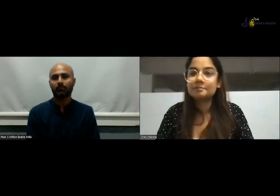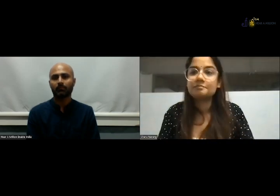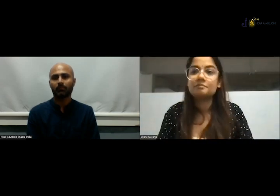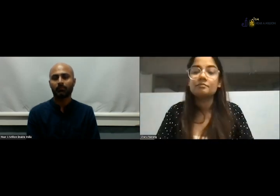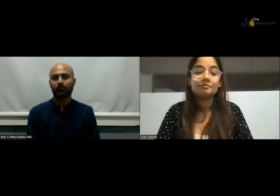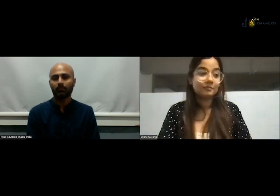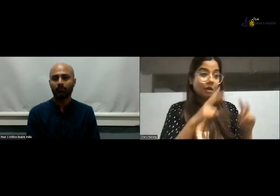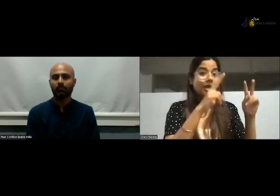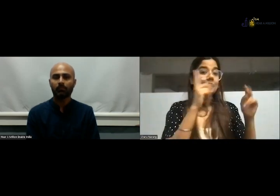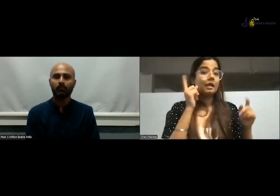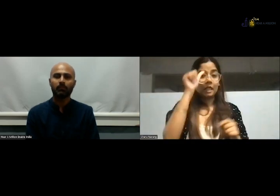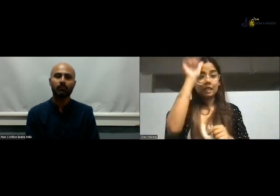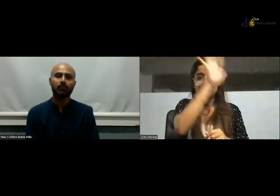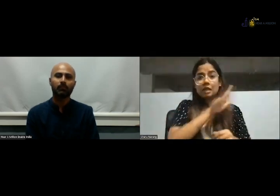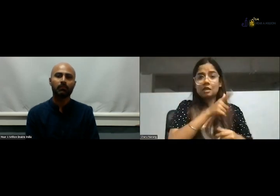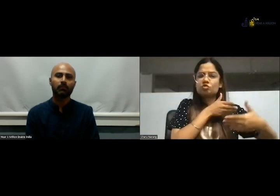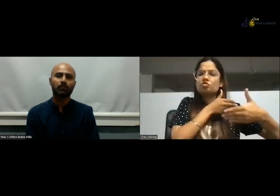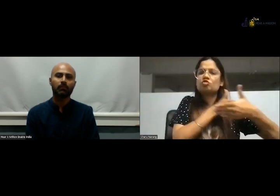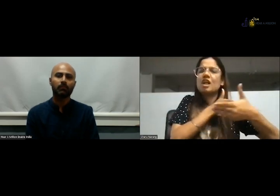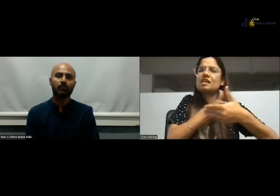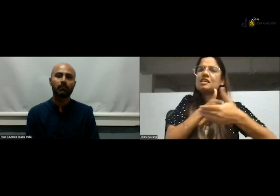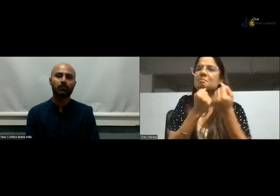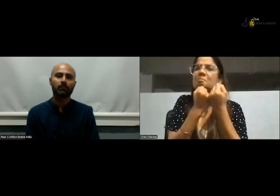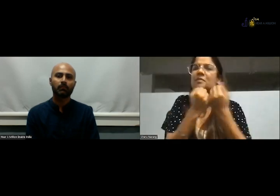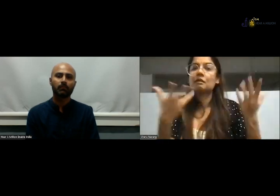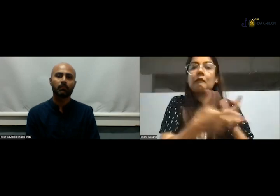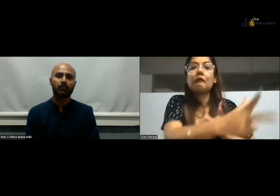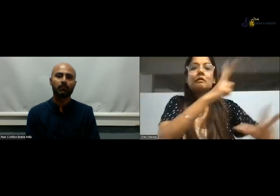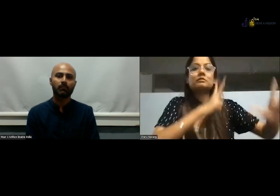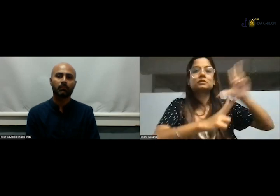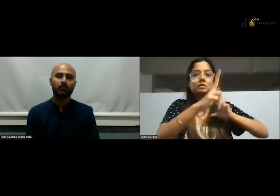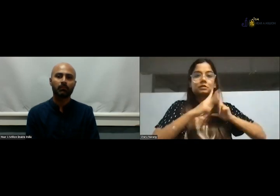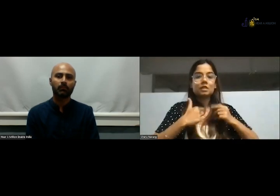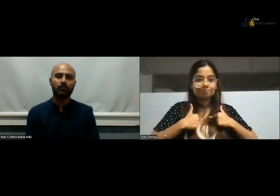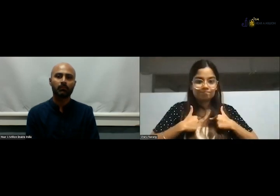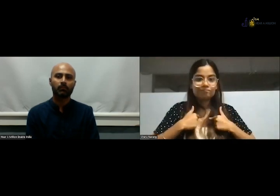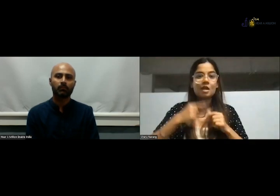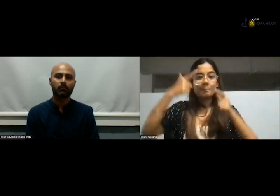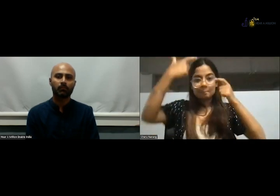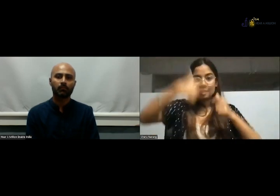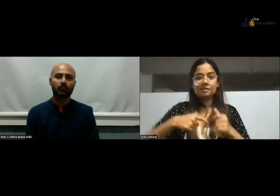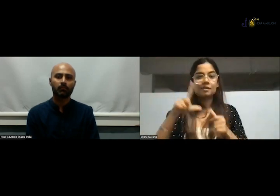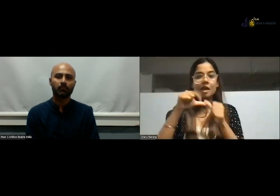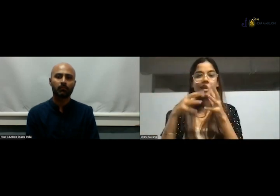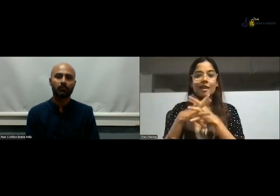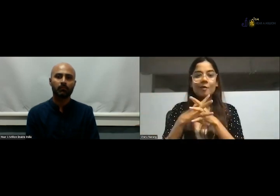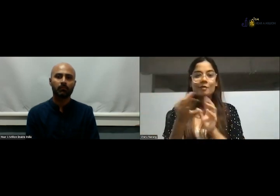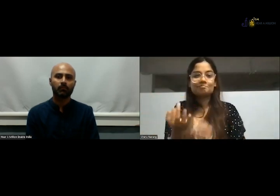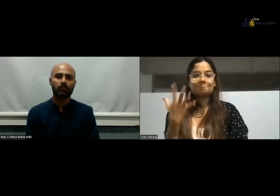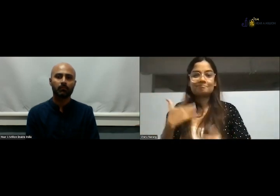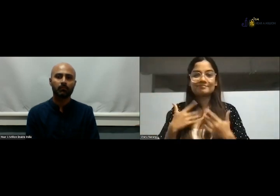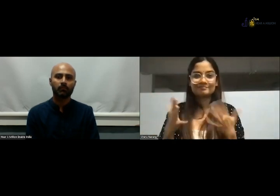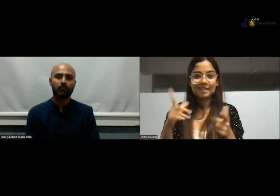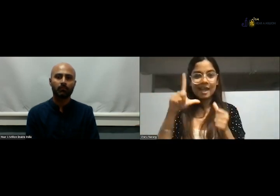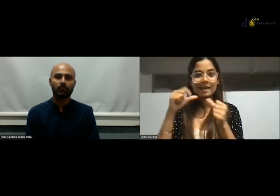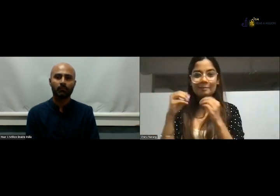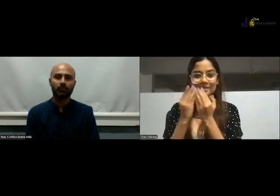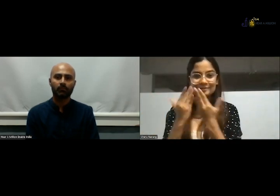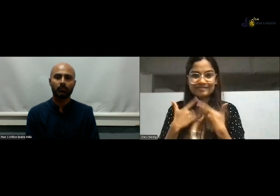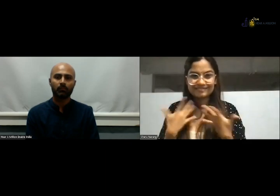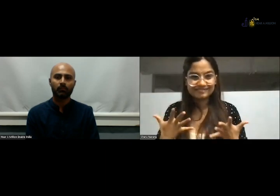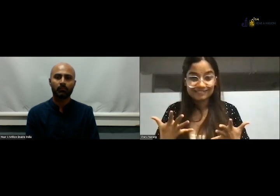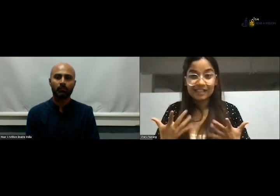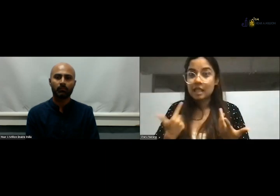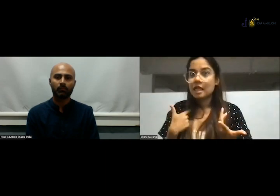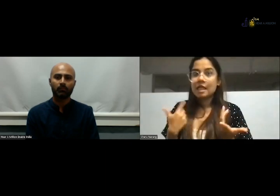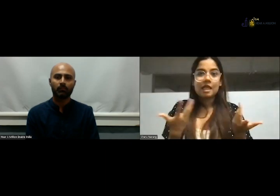worked so many, different things, but I have chosen few things to tell you. She also shared with me about